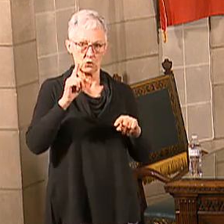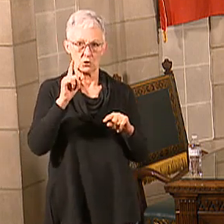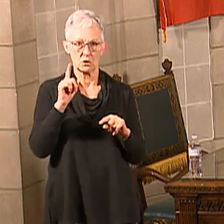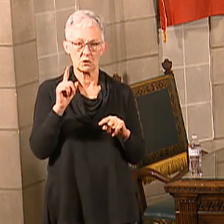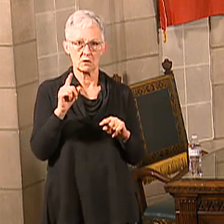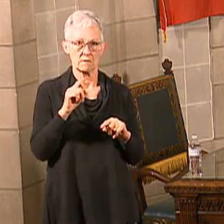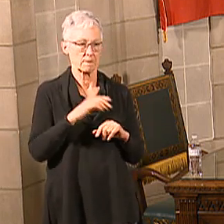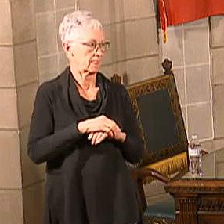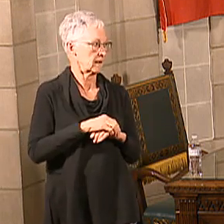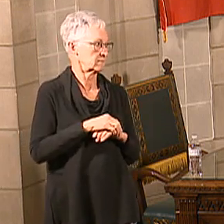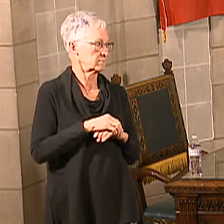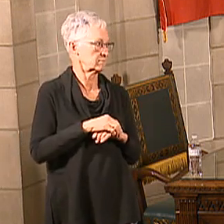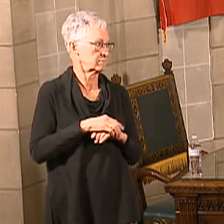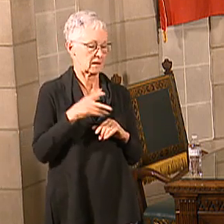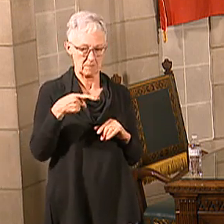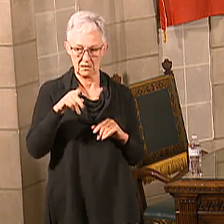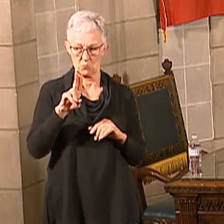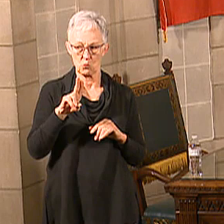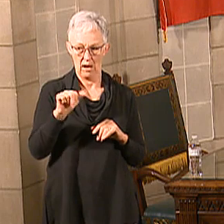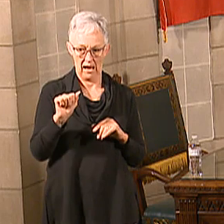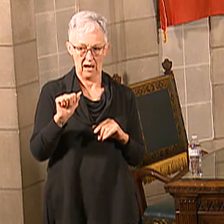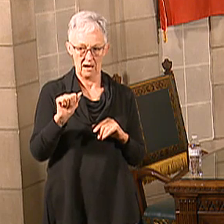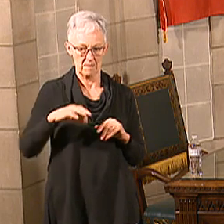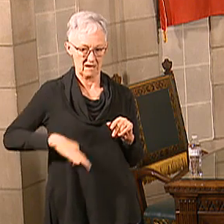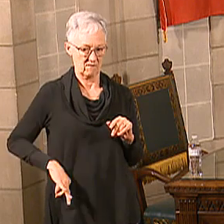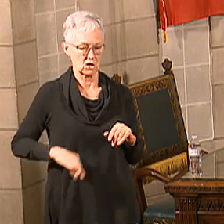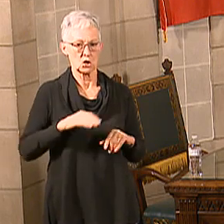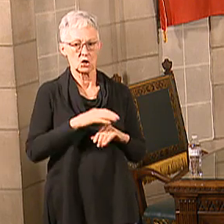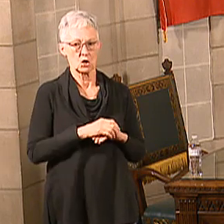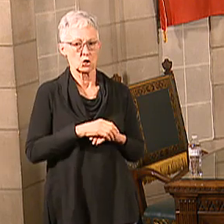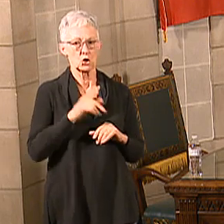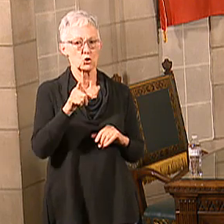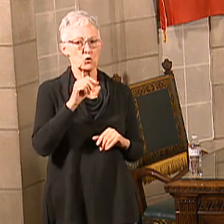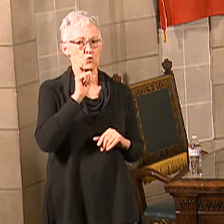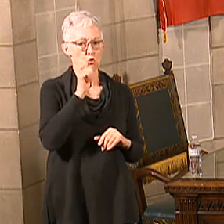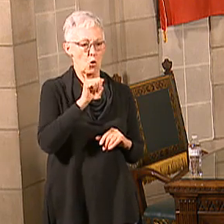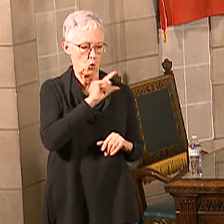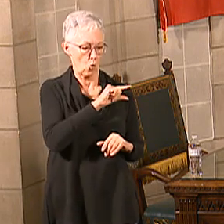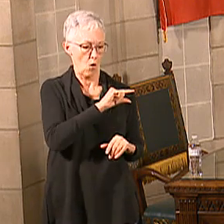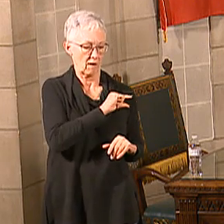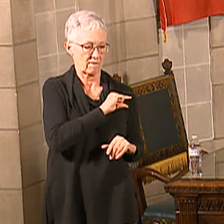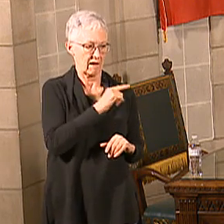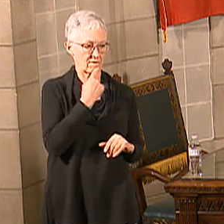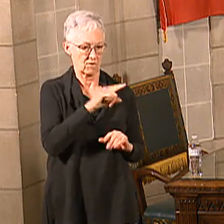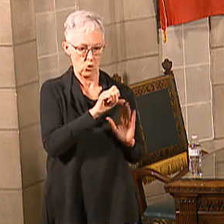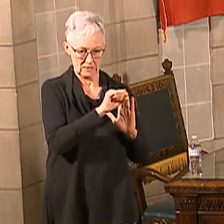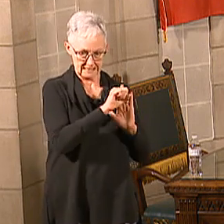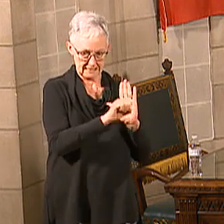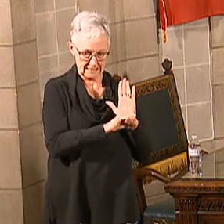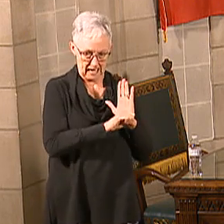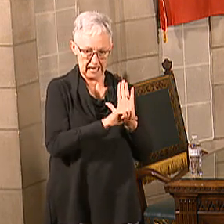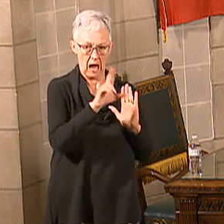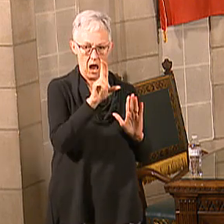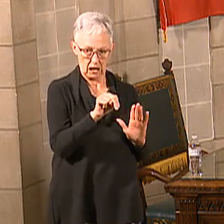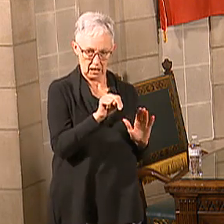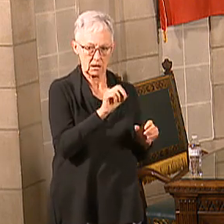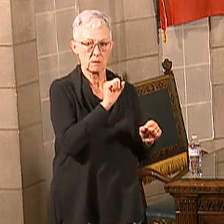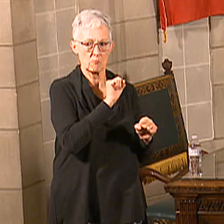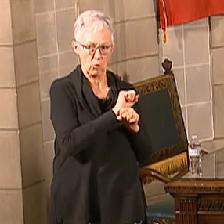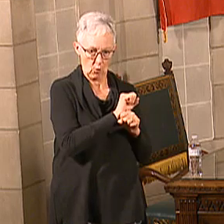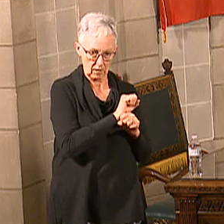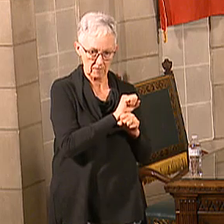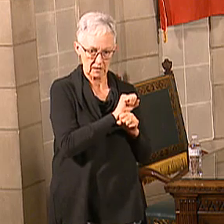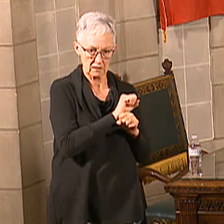be PUA benefits, sorry, is that you cannot be eligible for state unemployment benefits, and we're reading that to mean